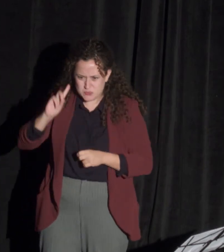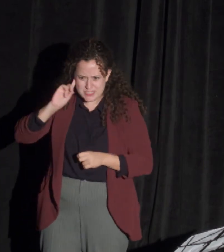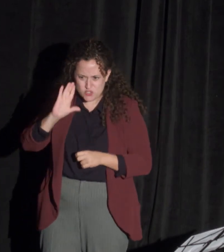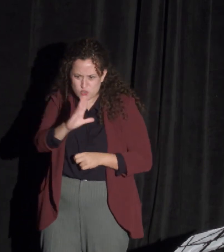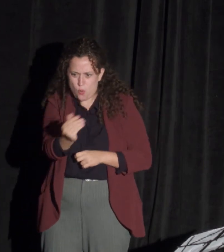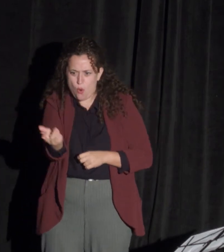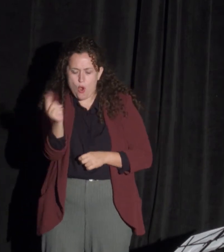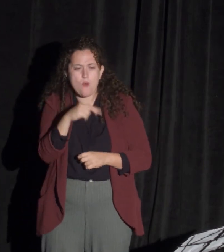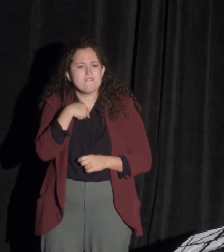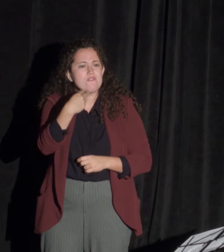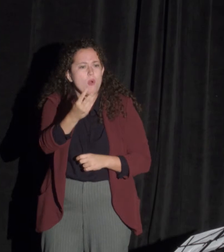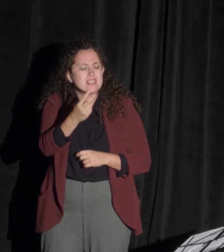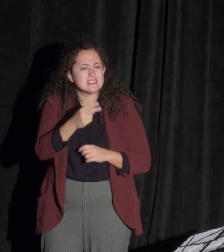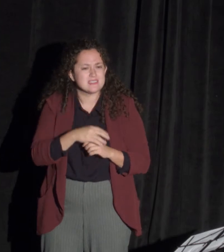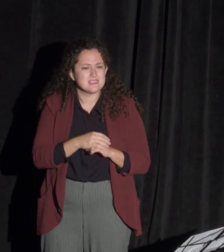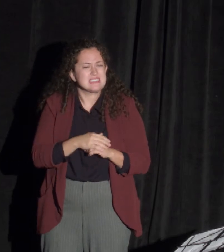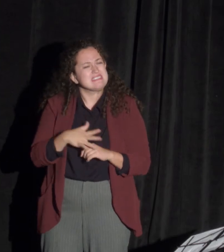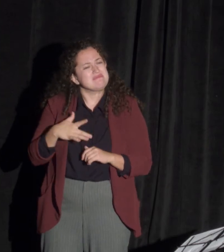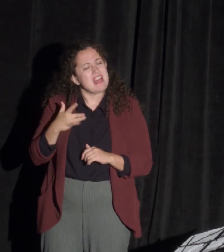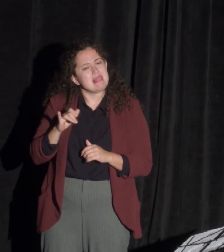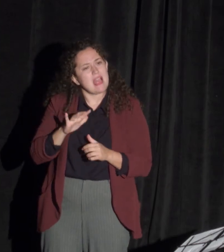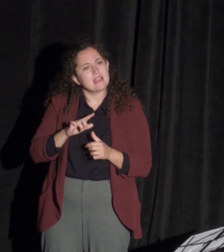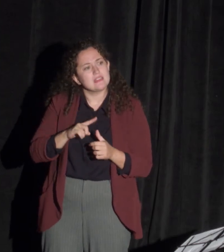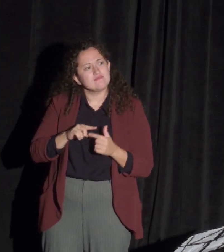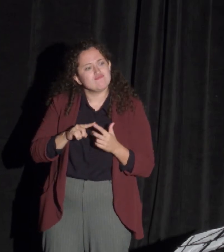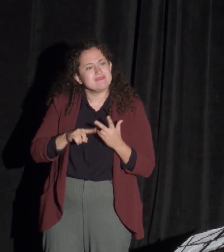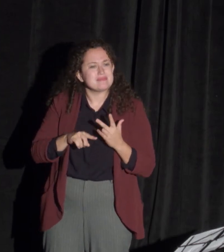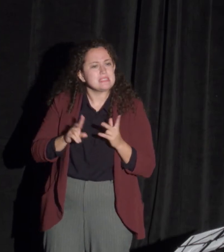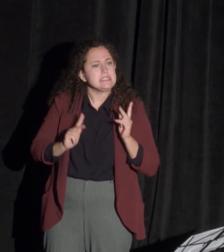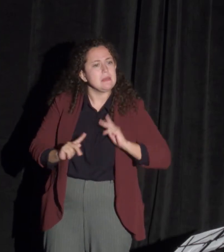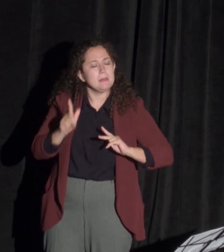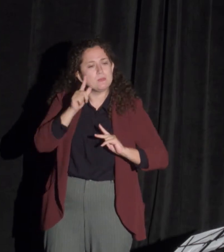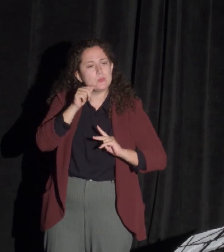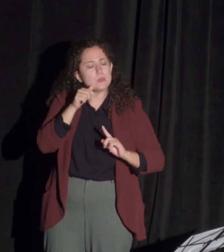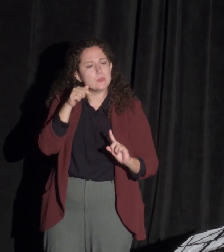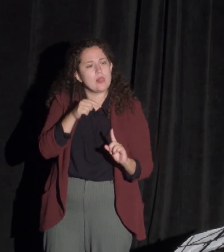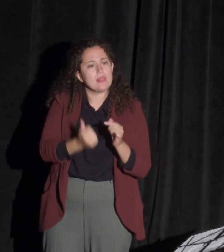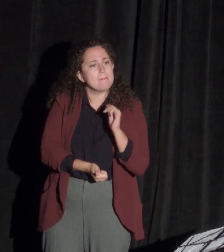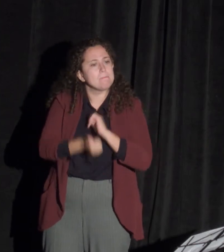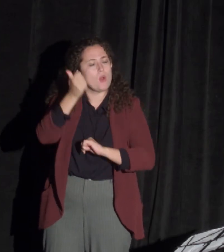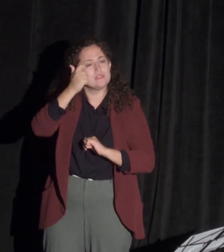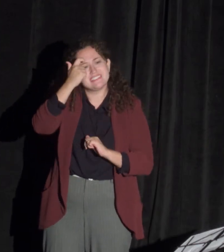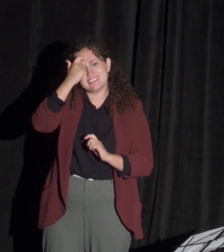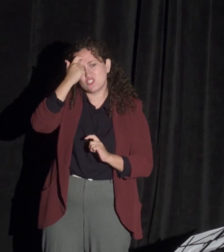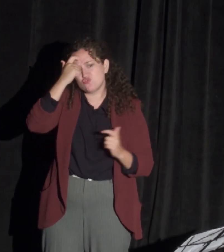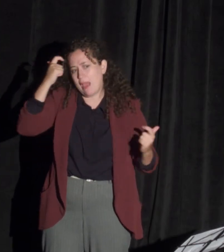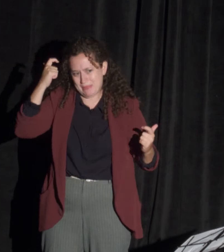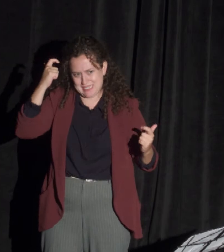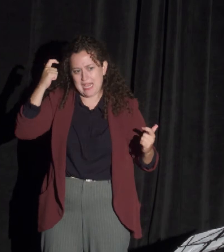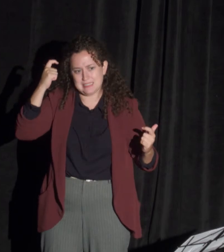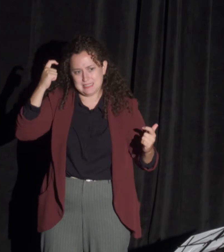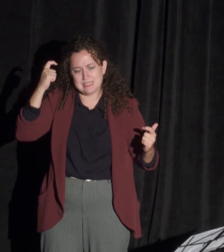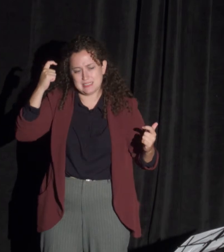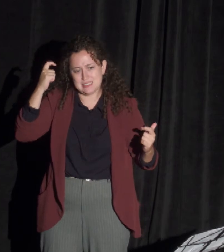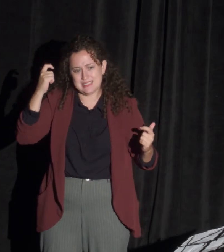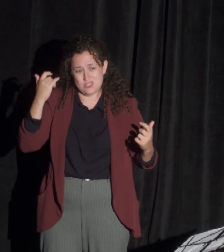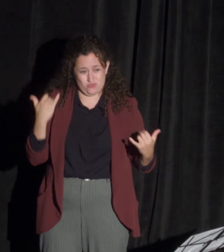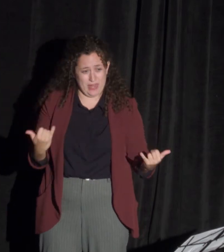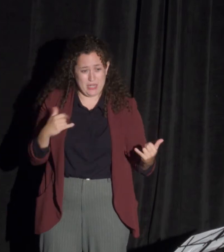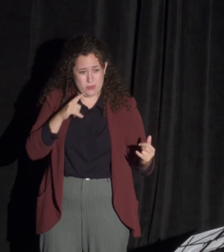I feel like those things, I feel like the people who are the most traumatized right now are the people whose voices